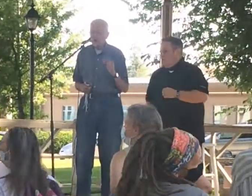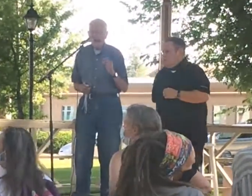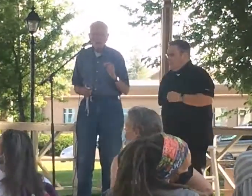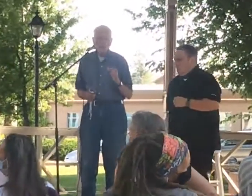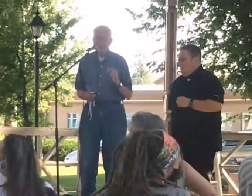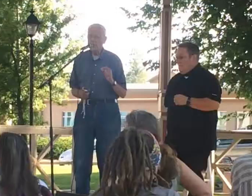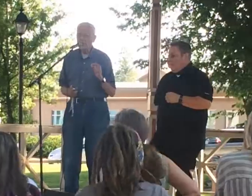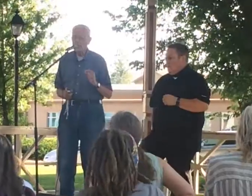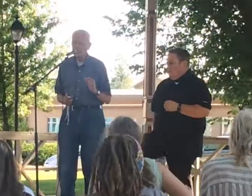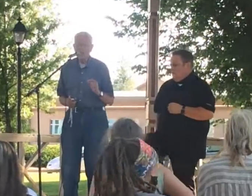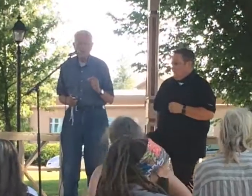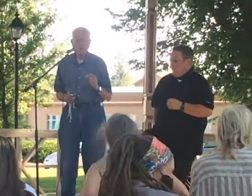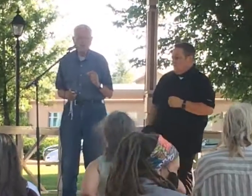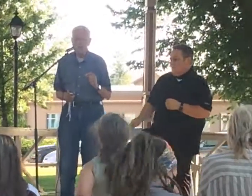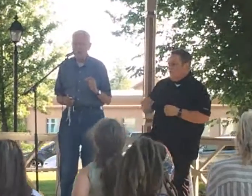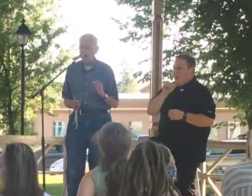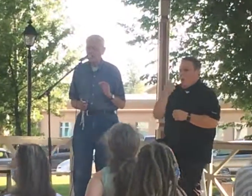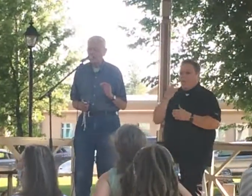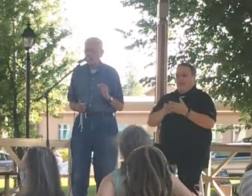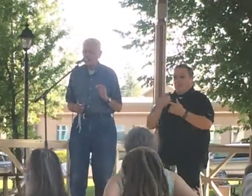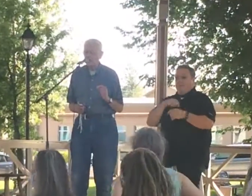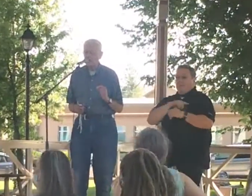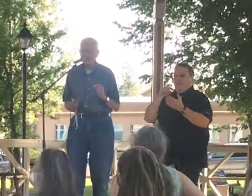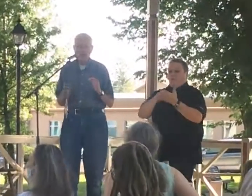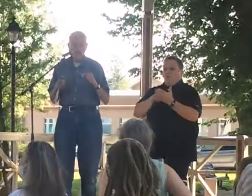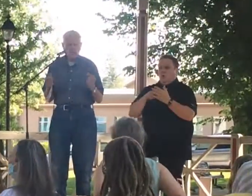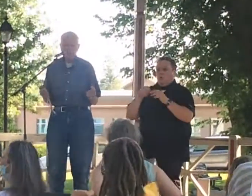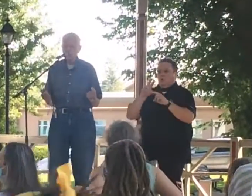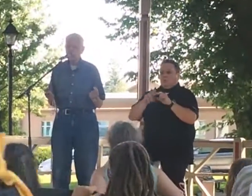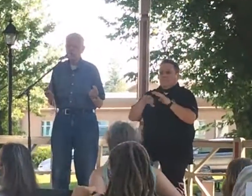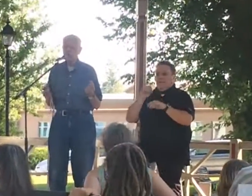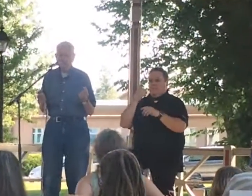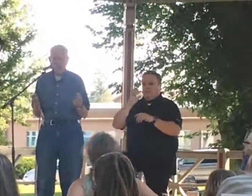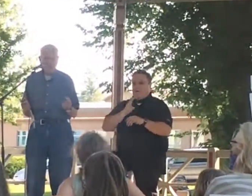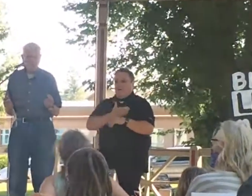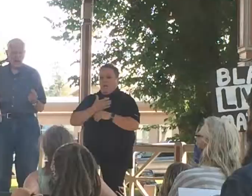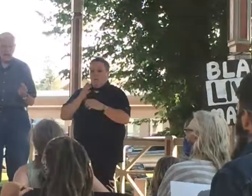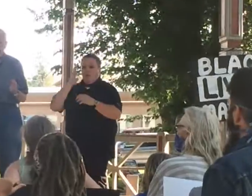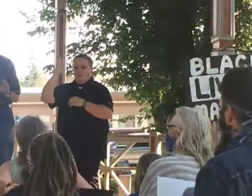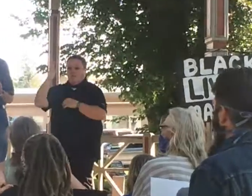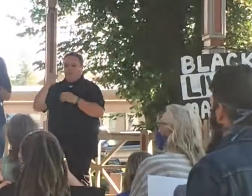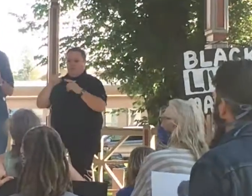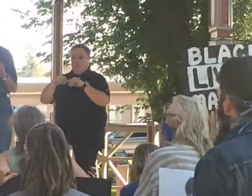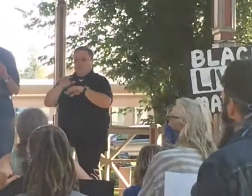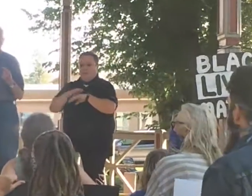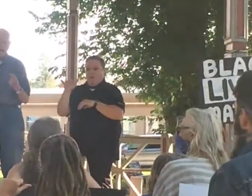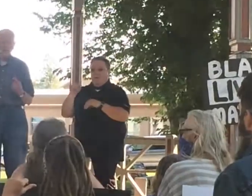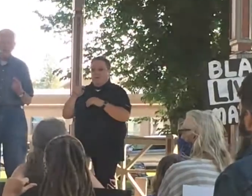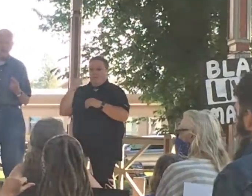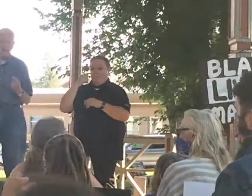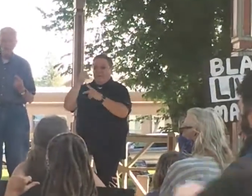This is not one that we can afford to sit out, because our future depends on it. So